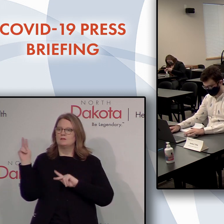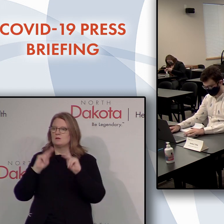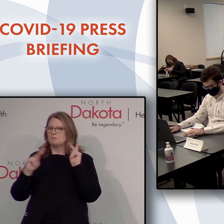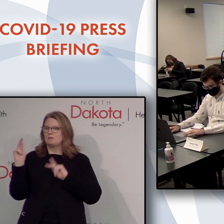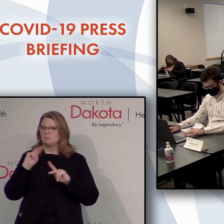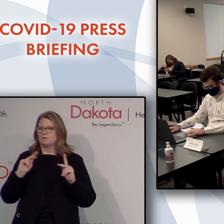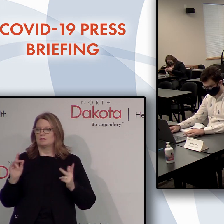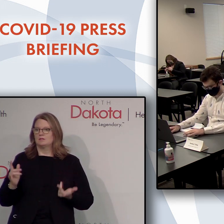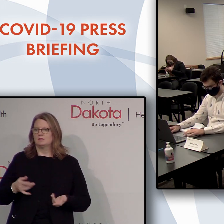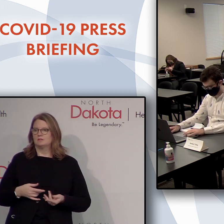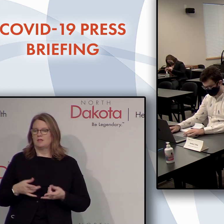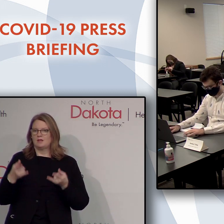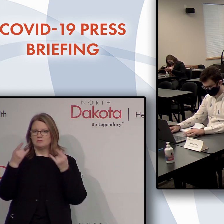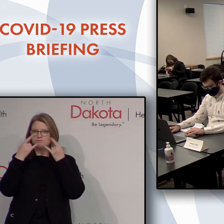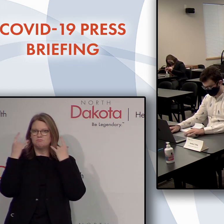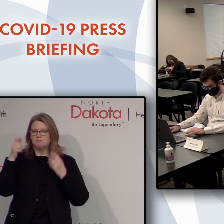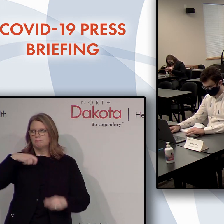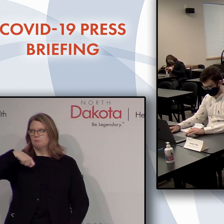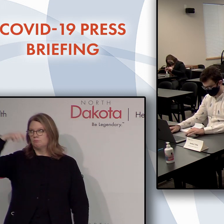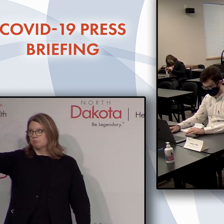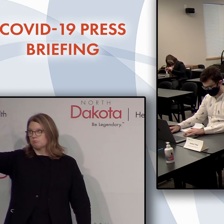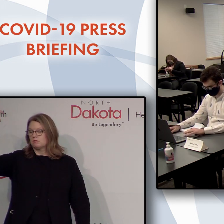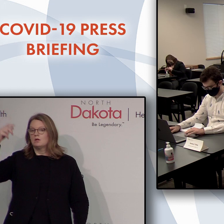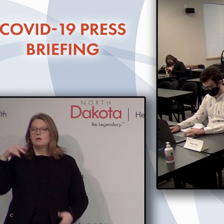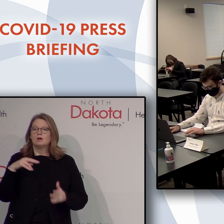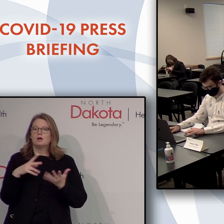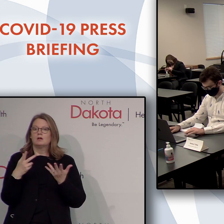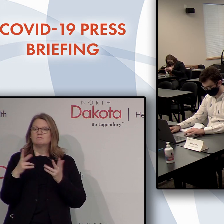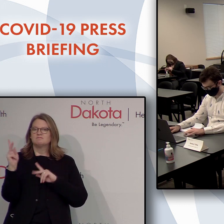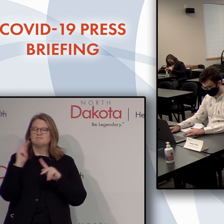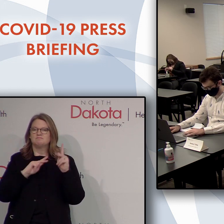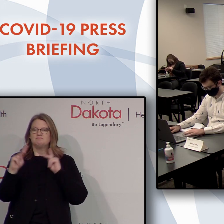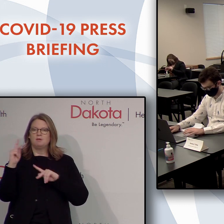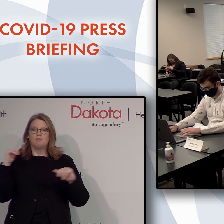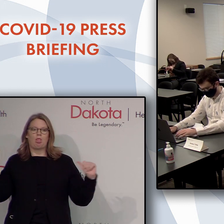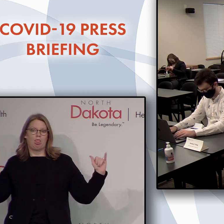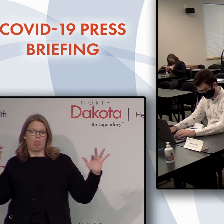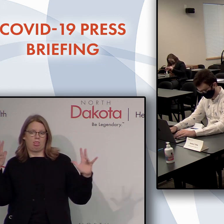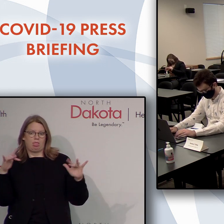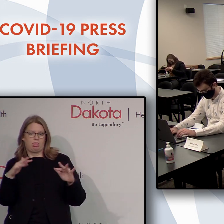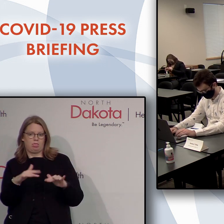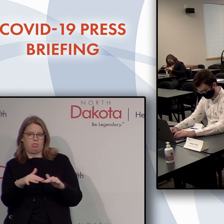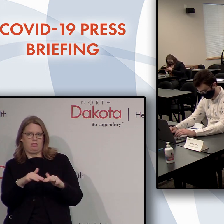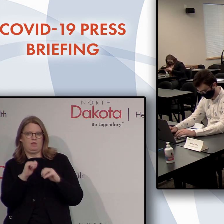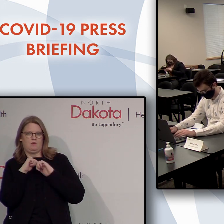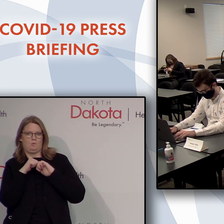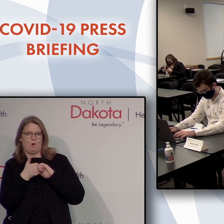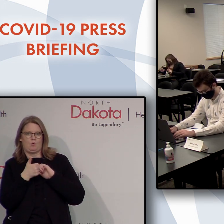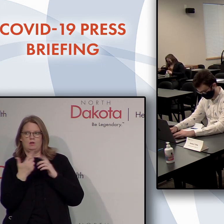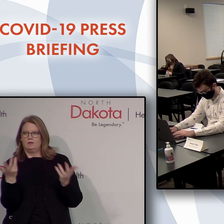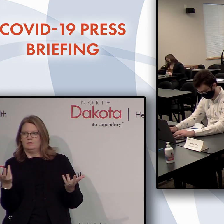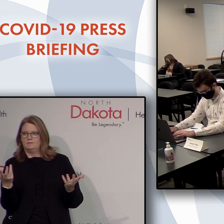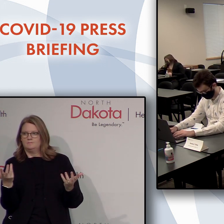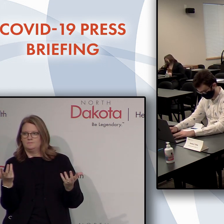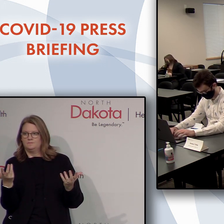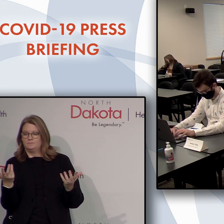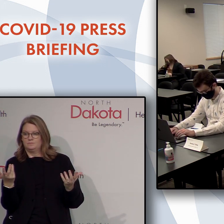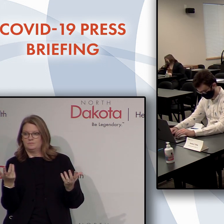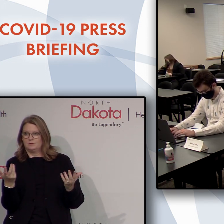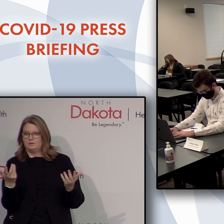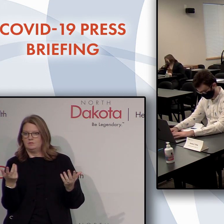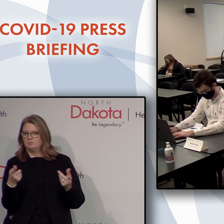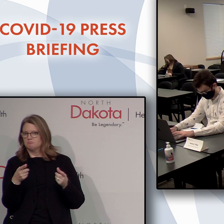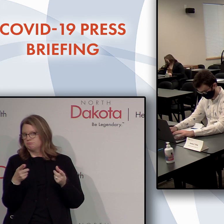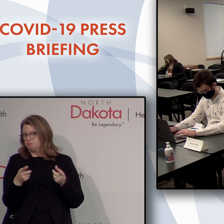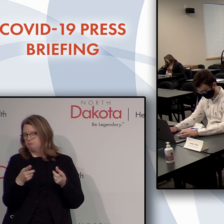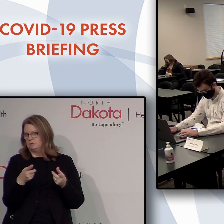free-for-all and maybe places getting more crowded? And what would it take in case our numbers started climbing back